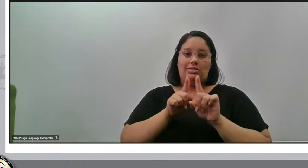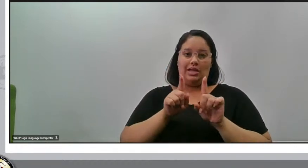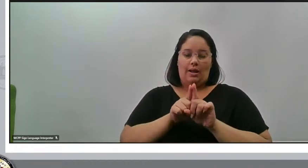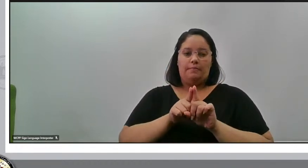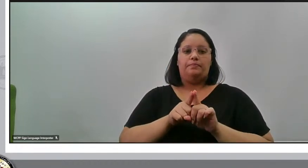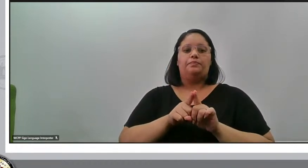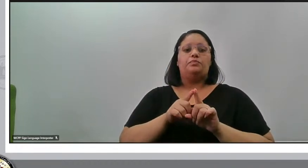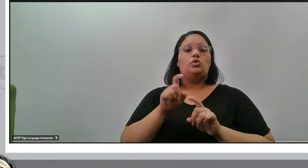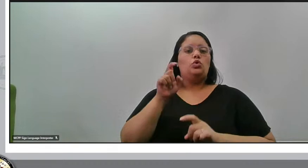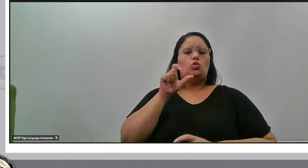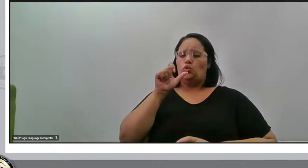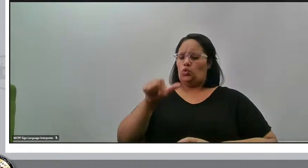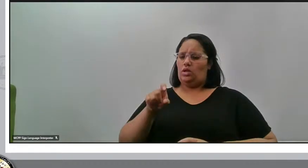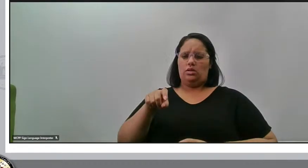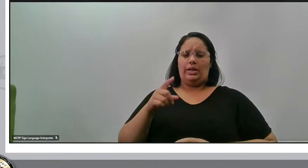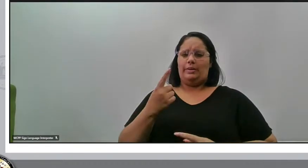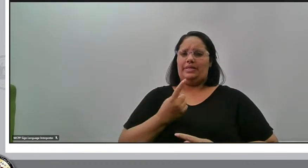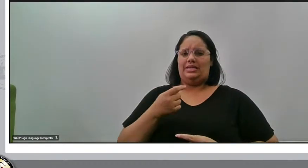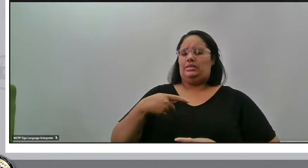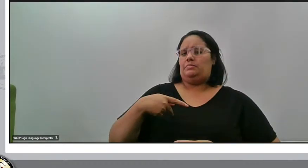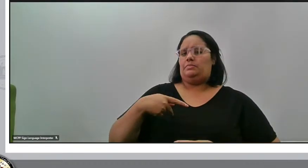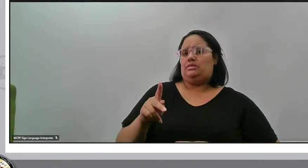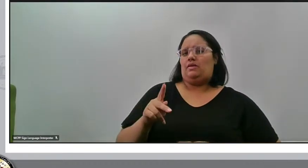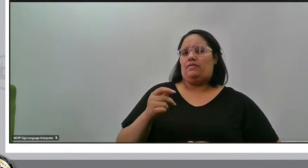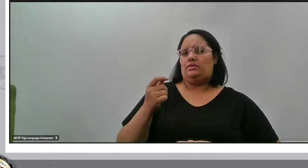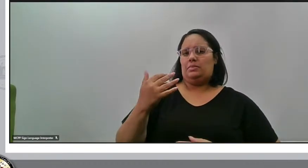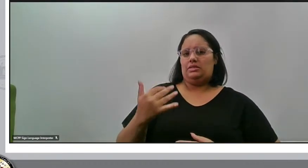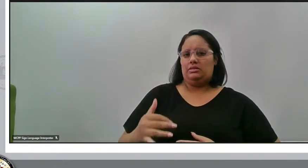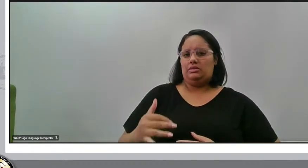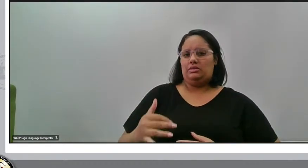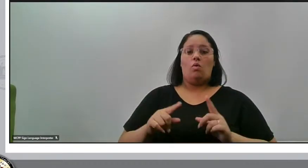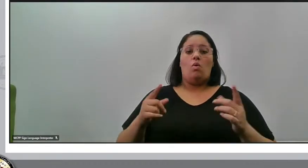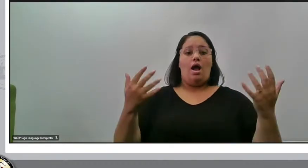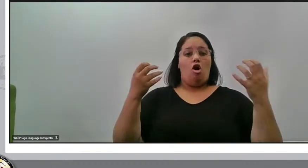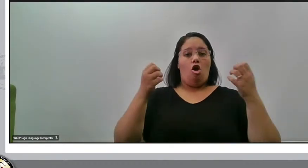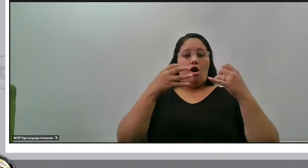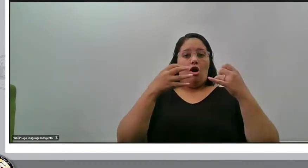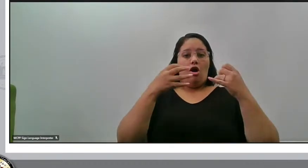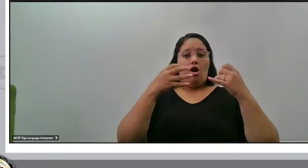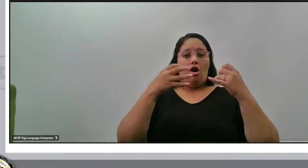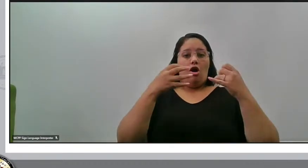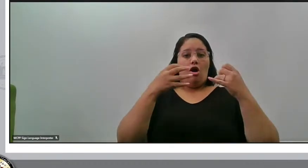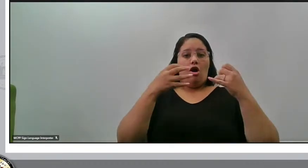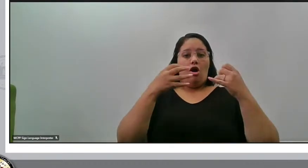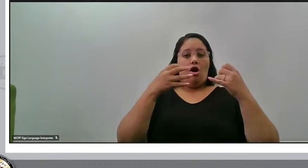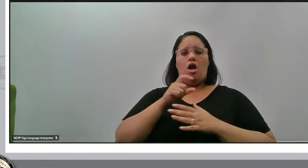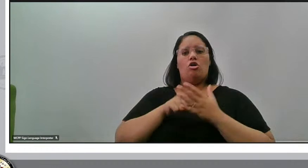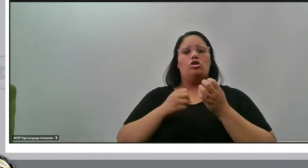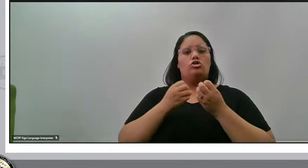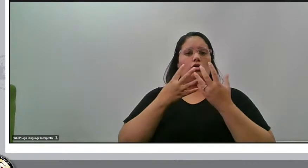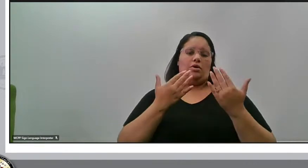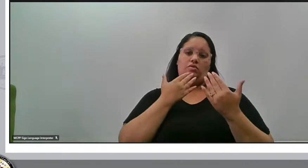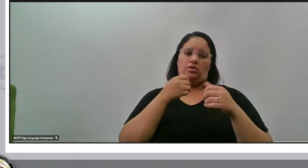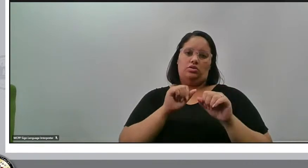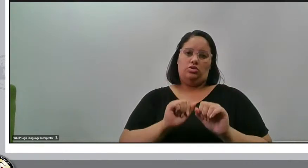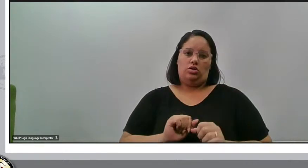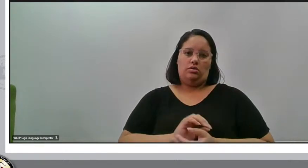be that expensive. And in the event of these lunches being hybrid, sort of why is the cost so much? Thanks, Jay.